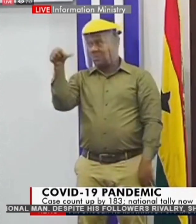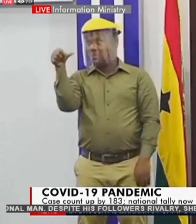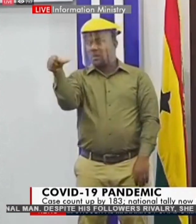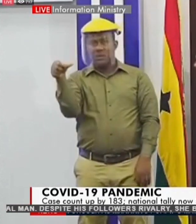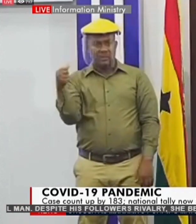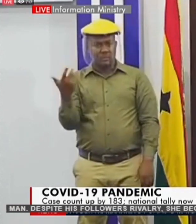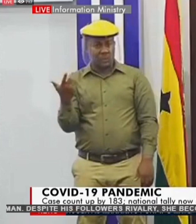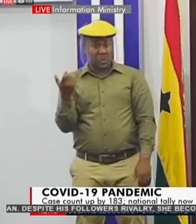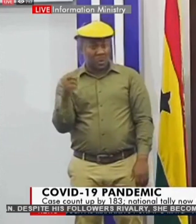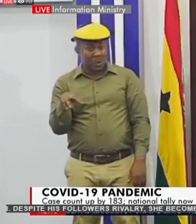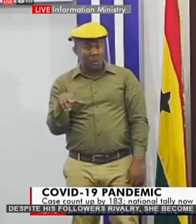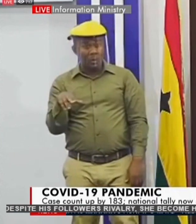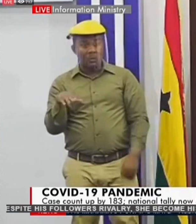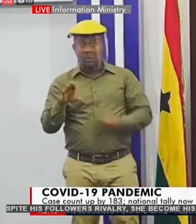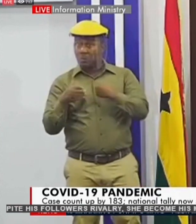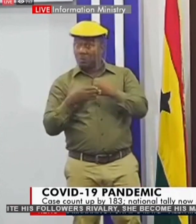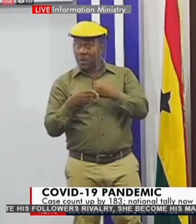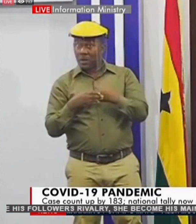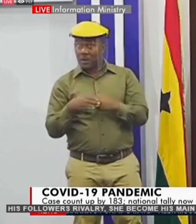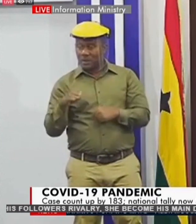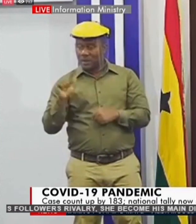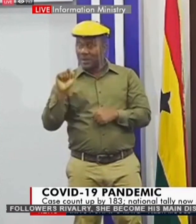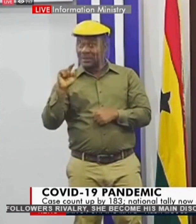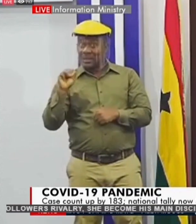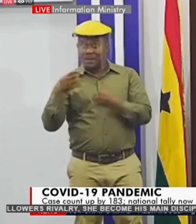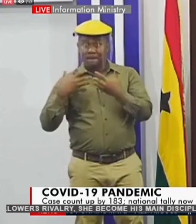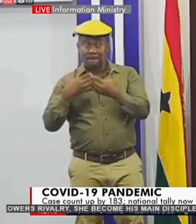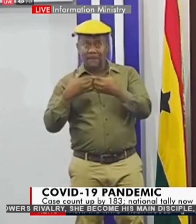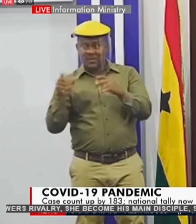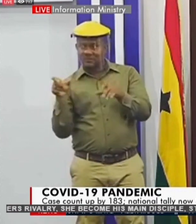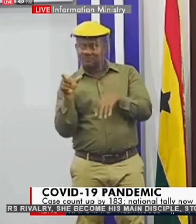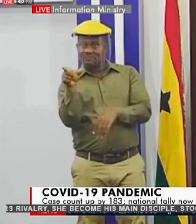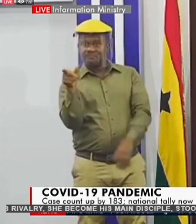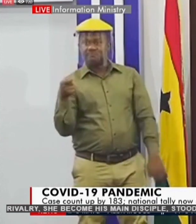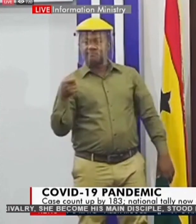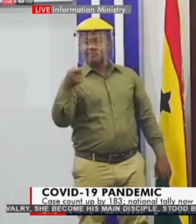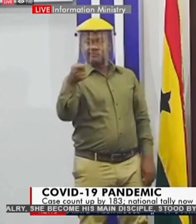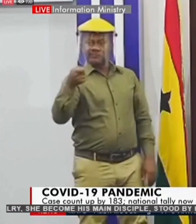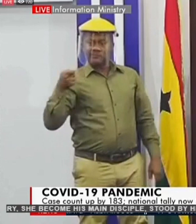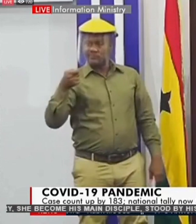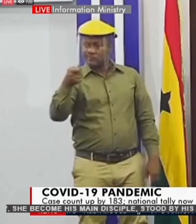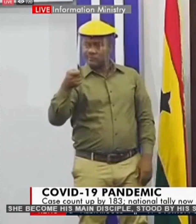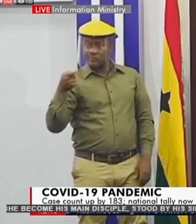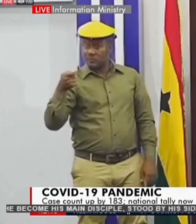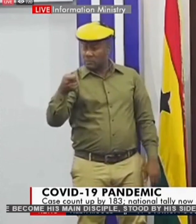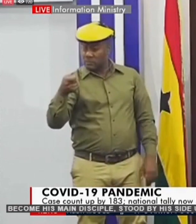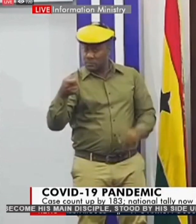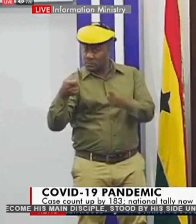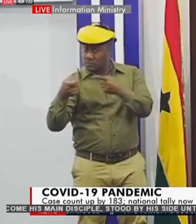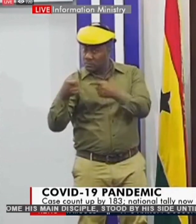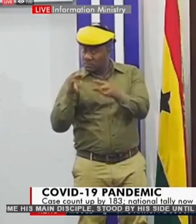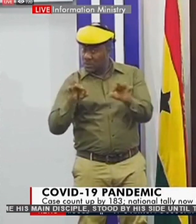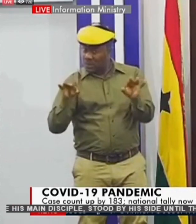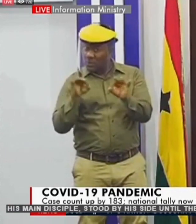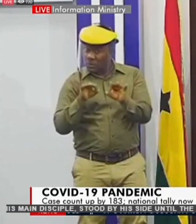machine at the bank, how we treat them is essentially important from the learning from Tema. We